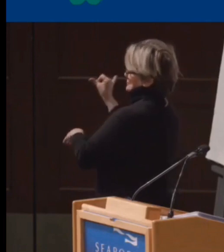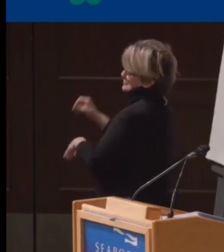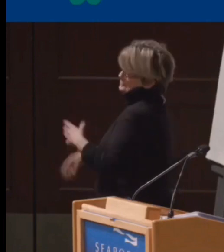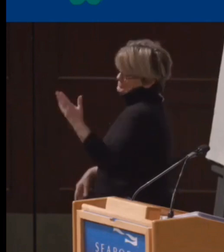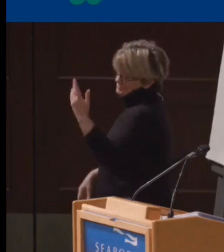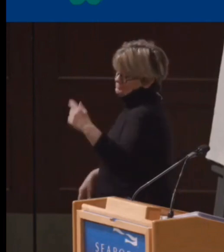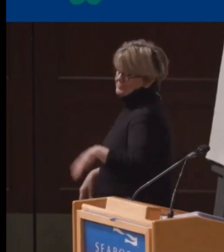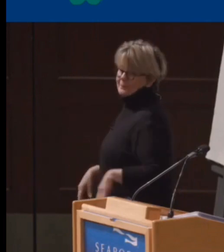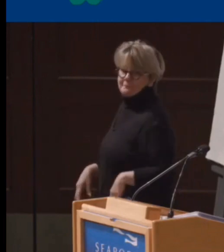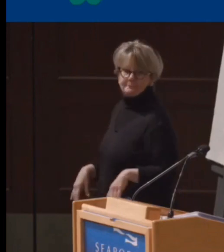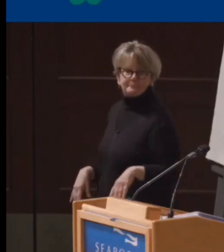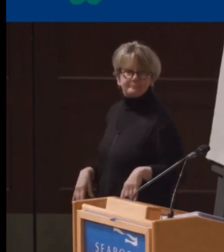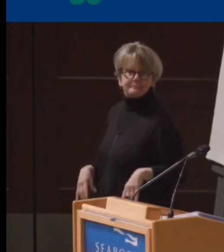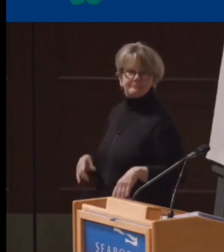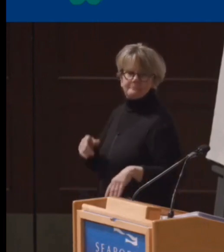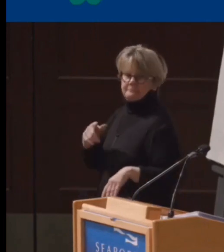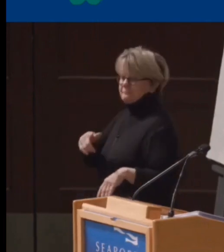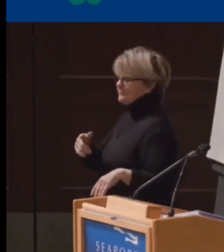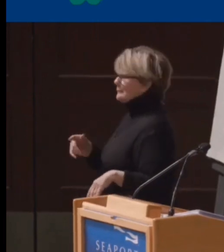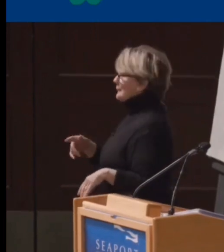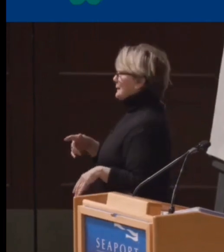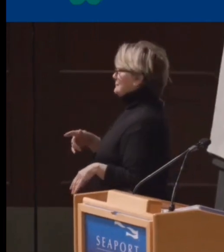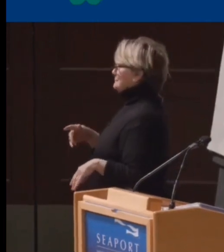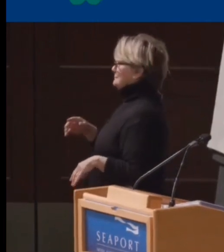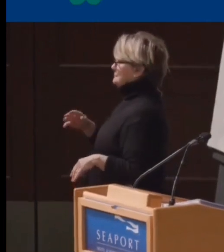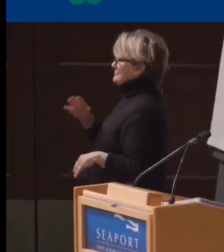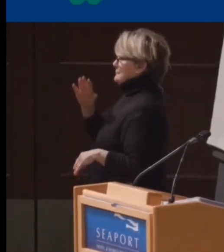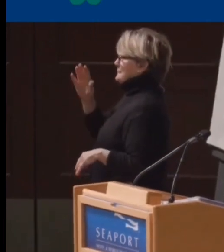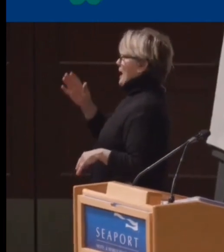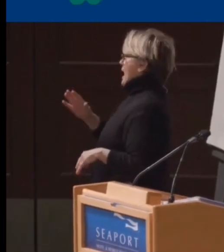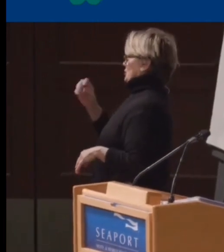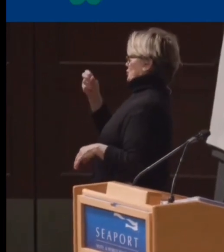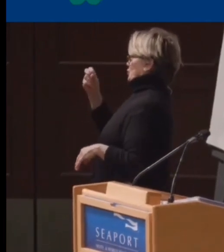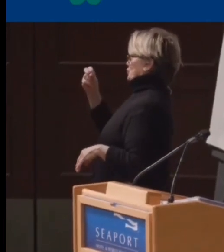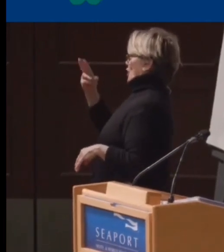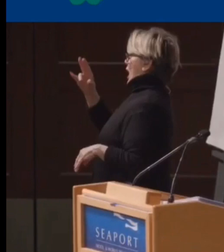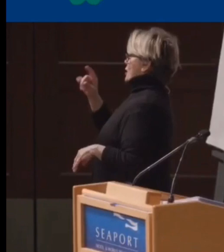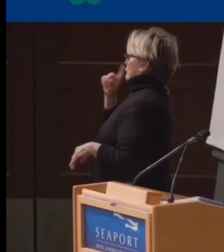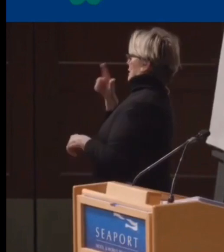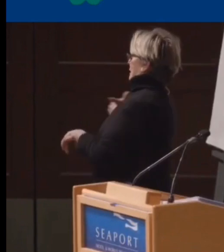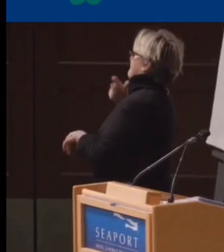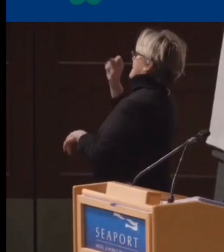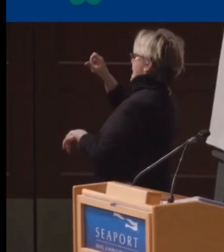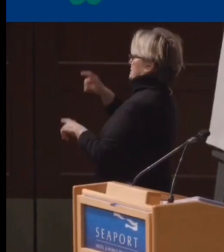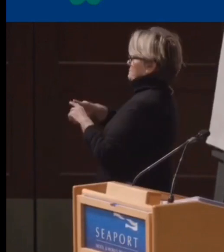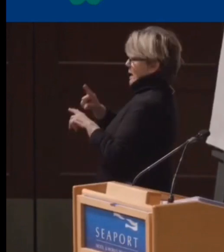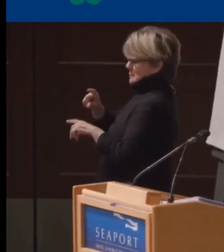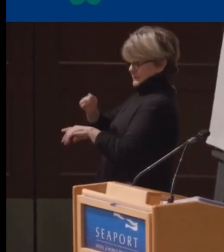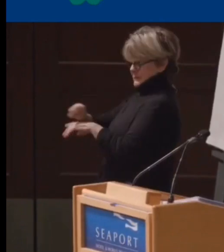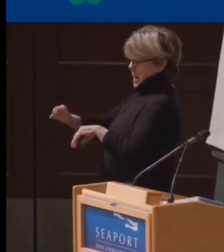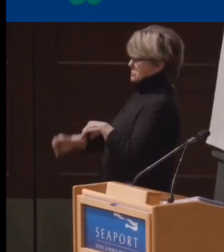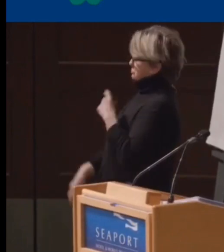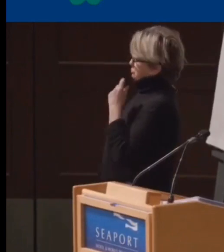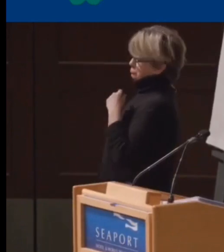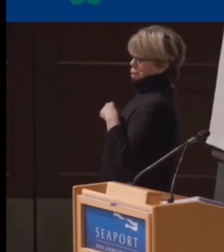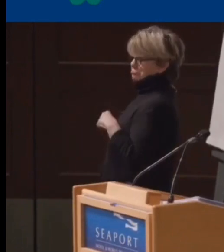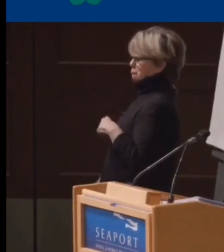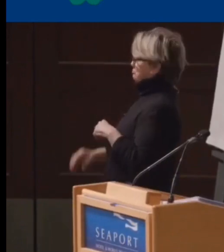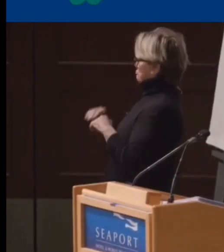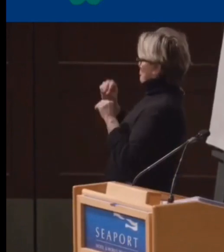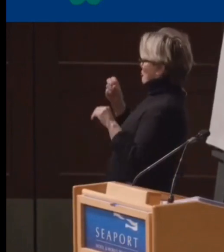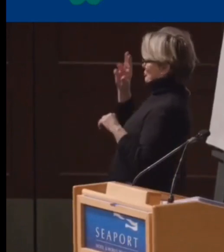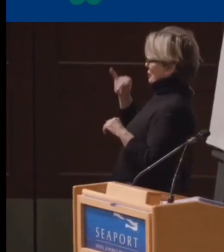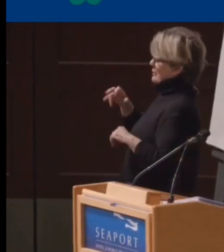I could be shy at times in real life, but I was never shy on stage. In school, I starred in our third